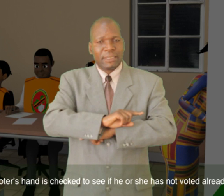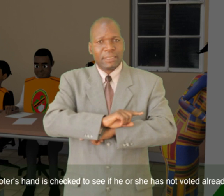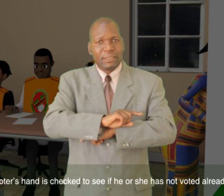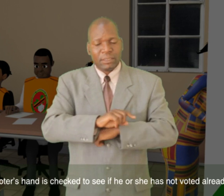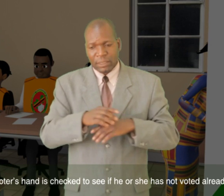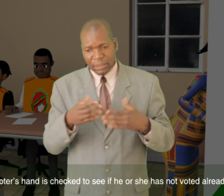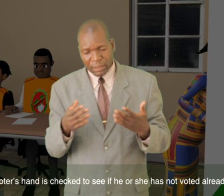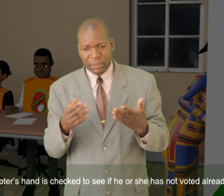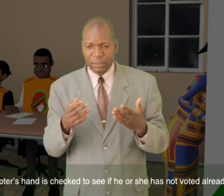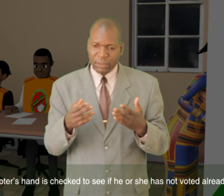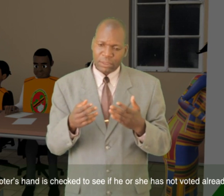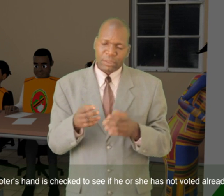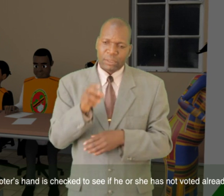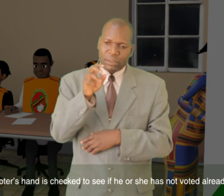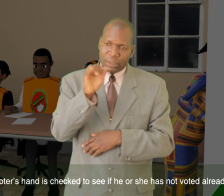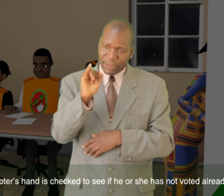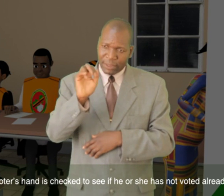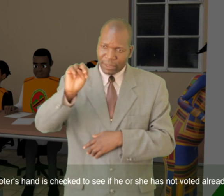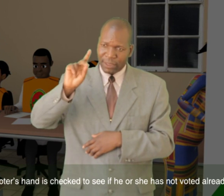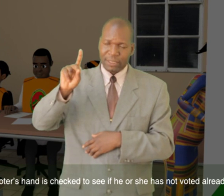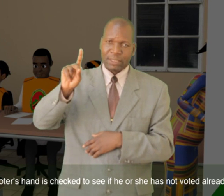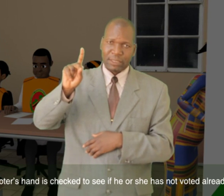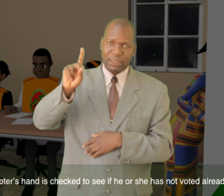to see if he or she has not voted already.